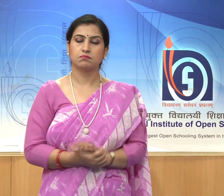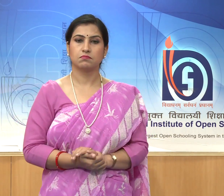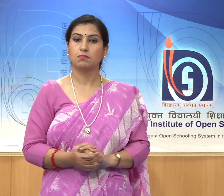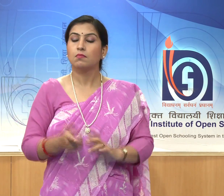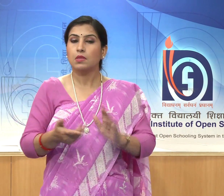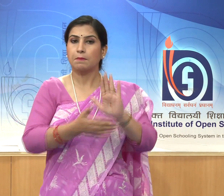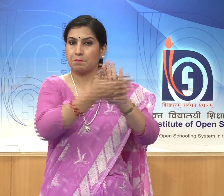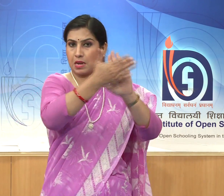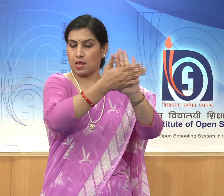to building